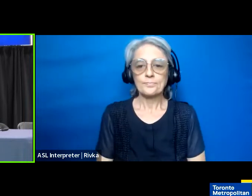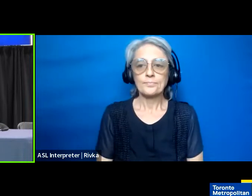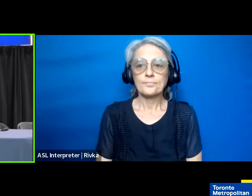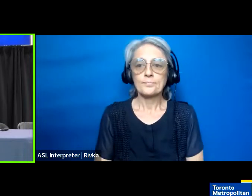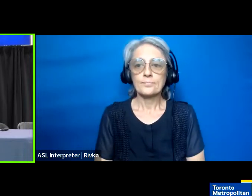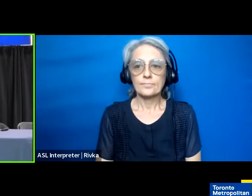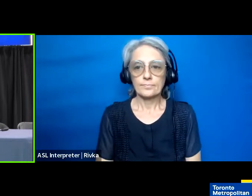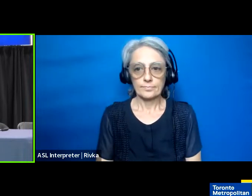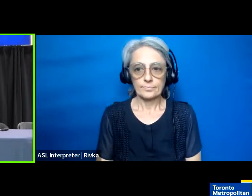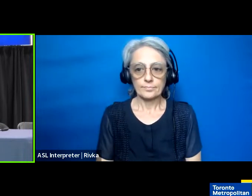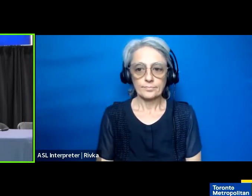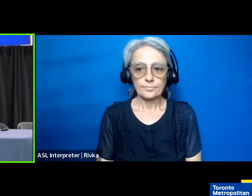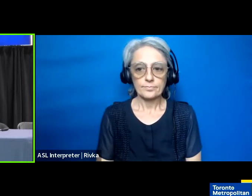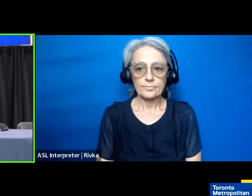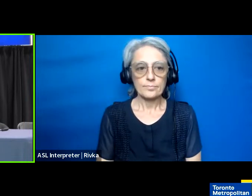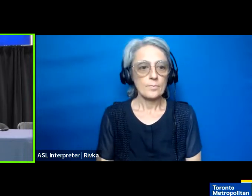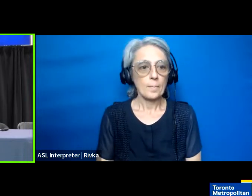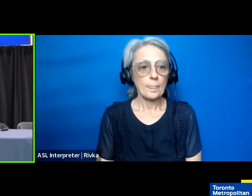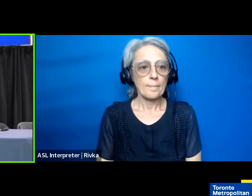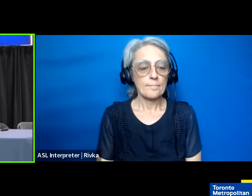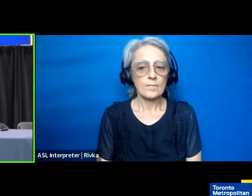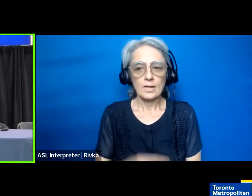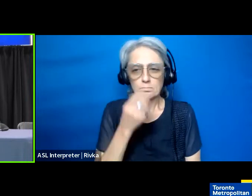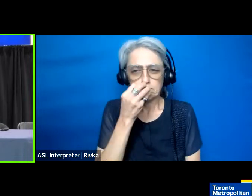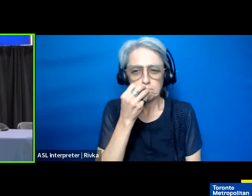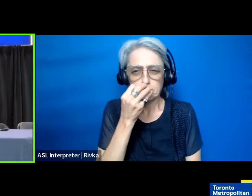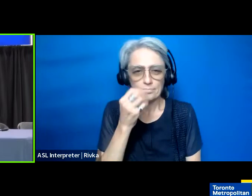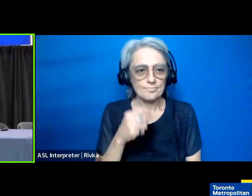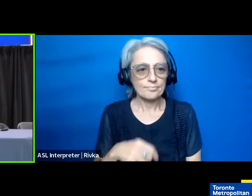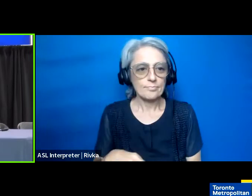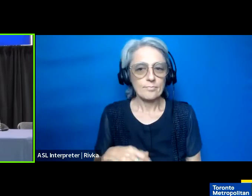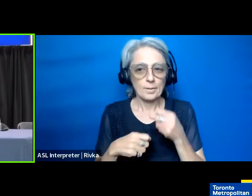I saw a gentleman in the middle there.